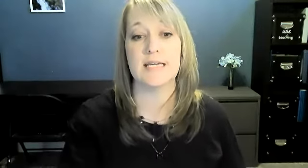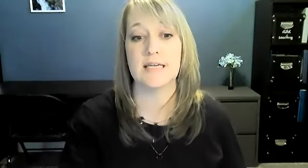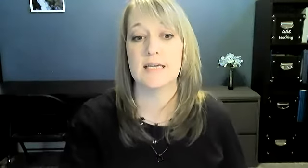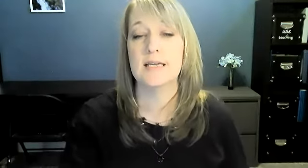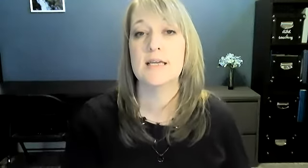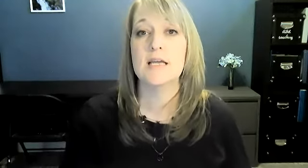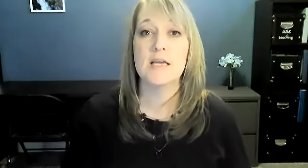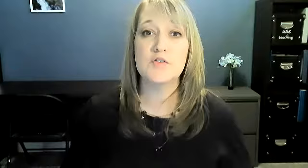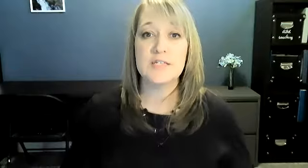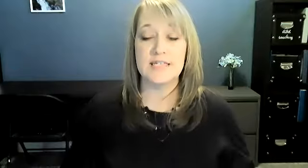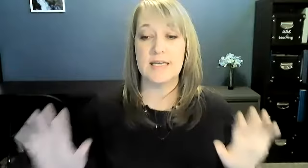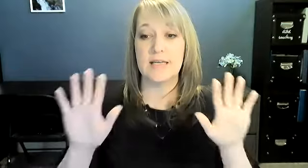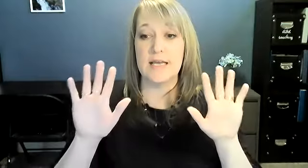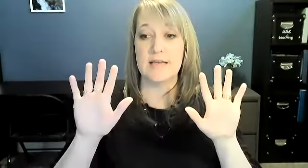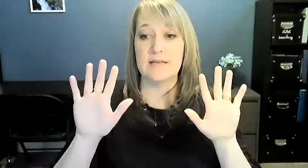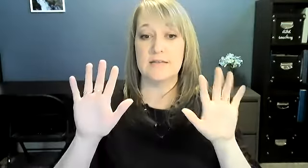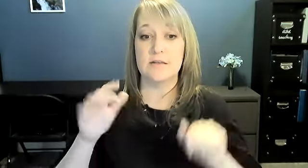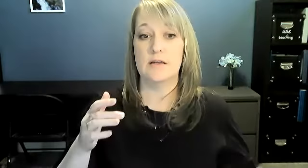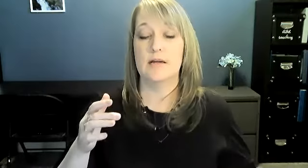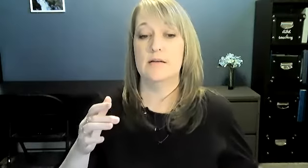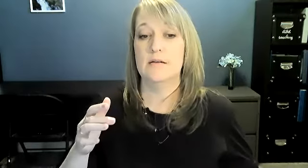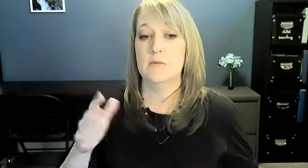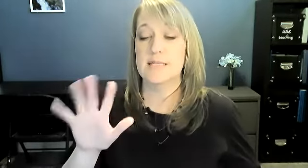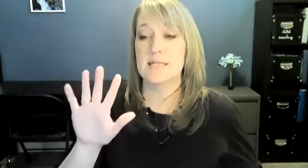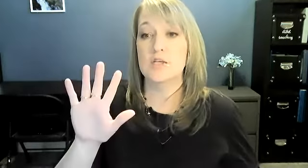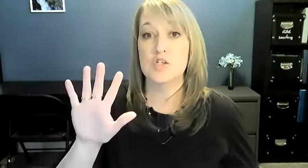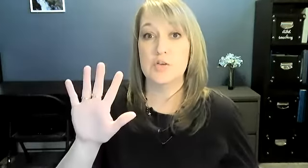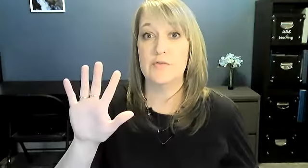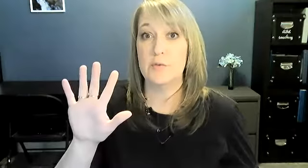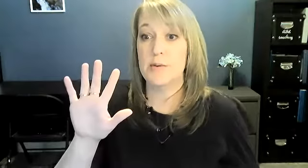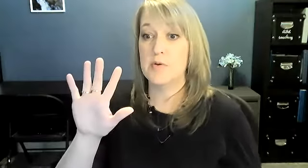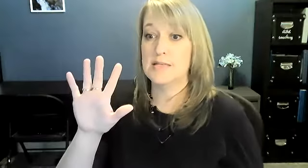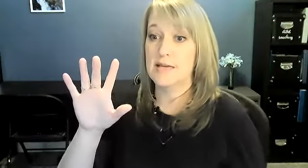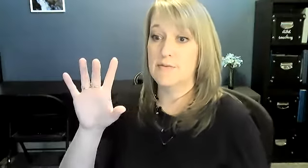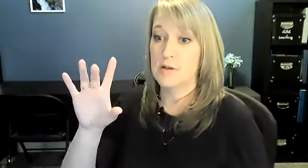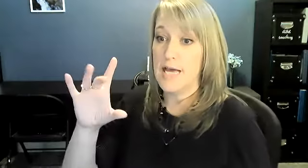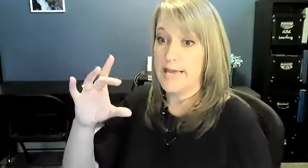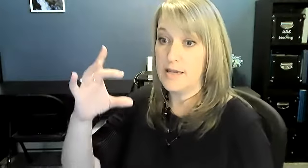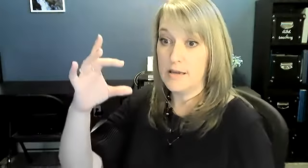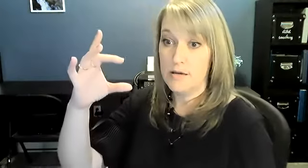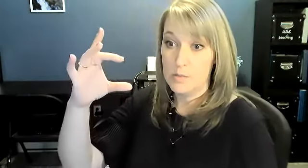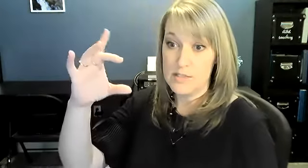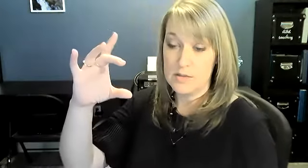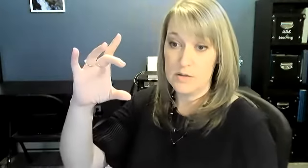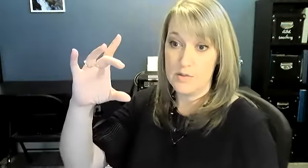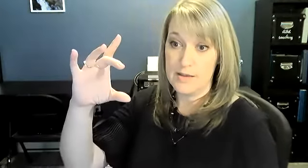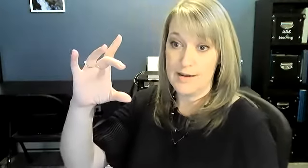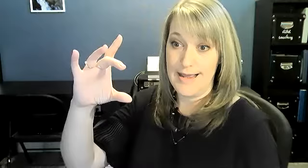Interesting. Interesting is, well, let's see. If you remember the sign for like, we started with an